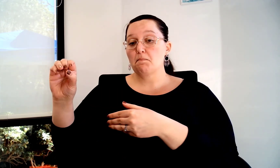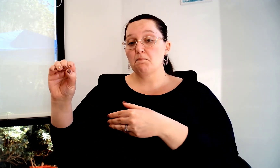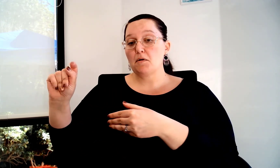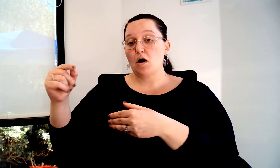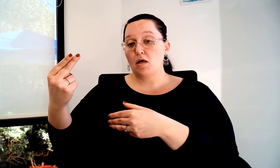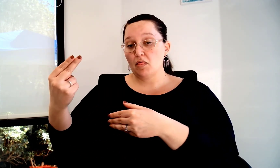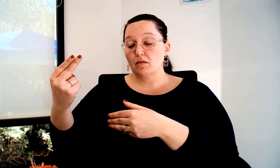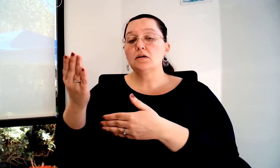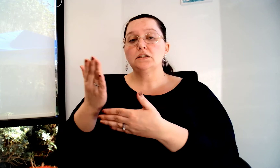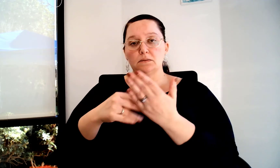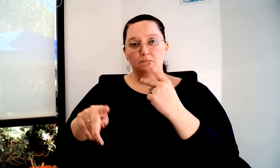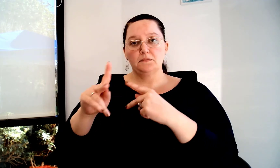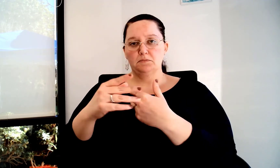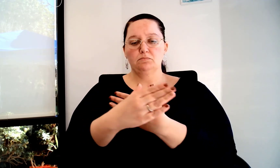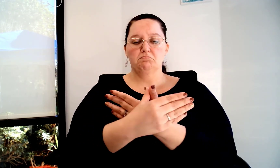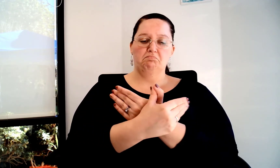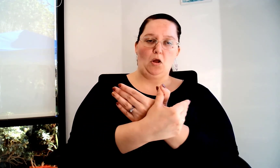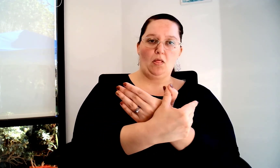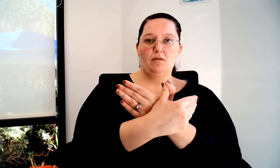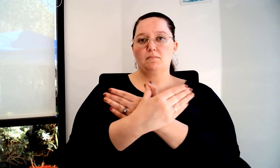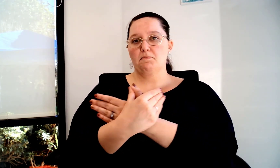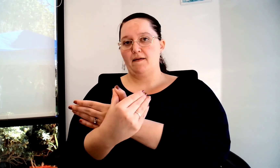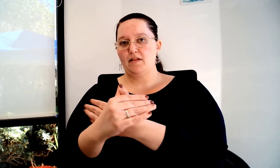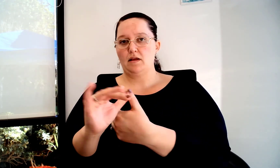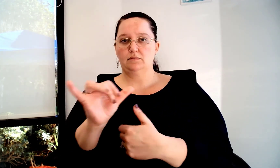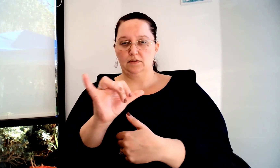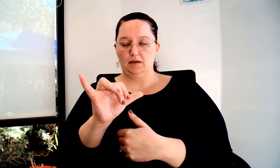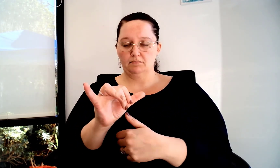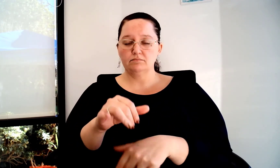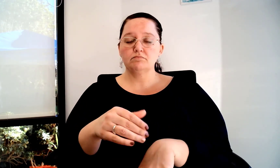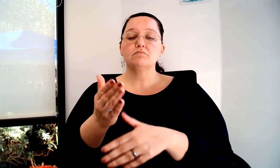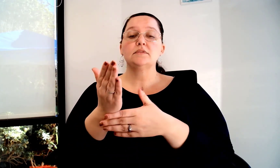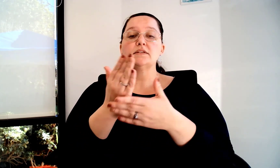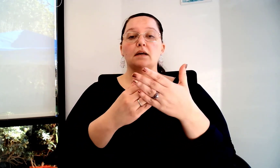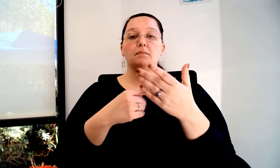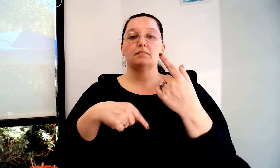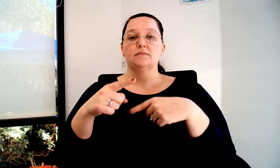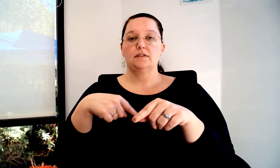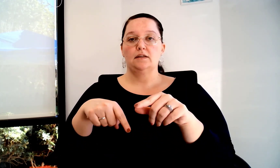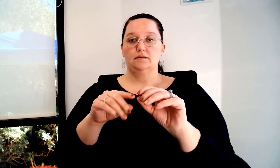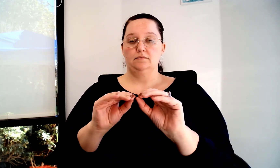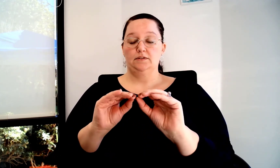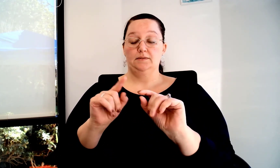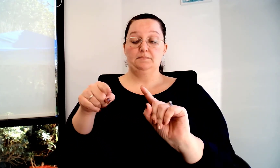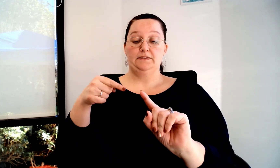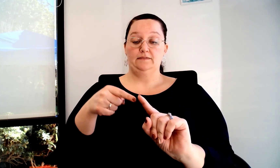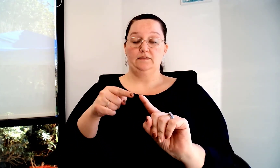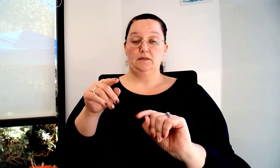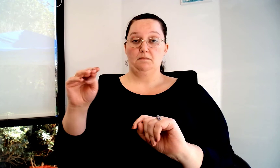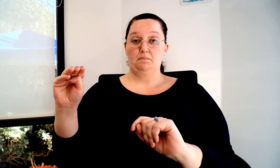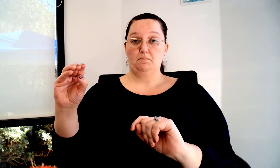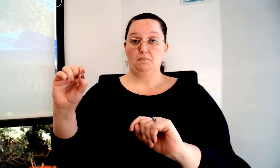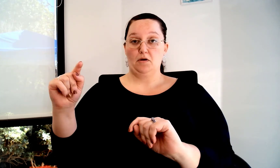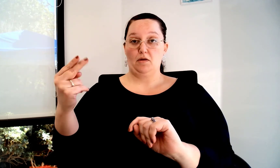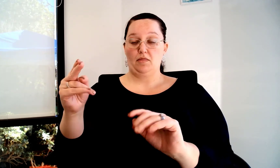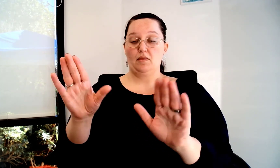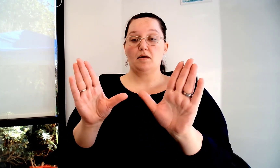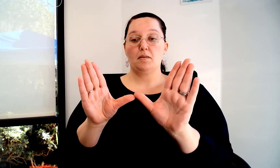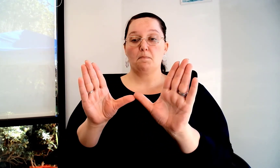For moth, some people will sign moth like butterfly, but some will be more specific for moth and have their